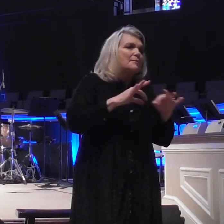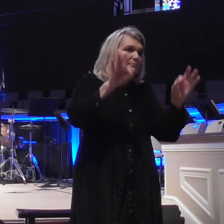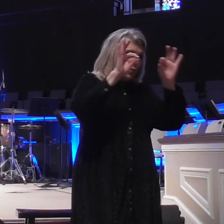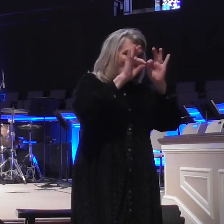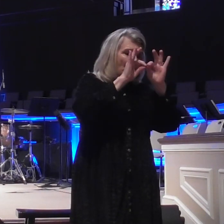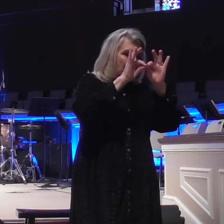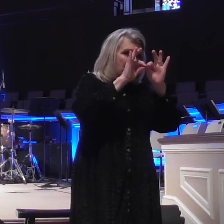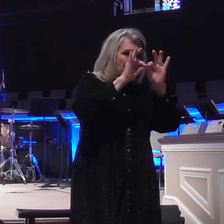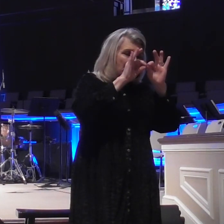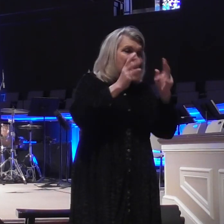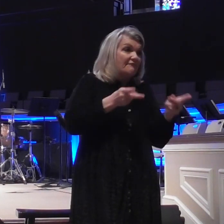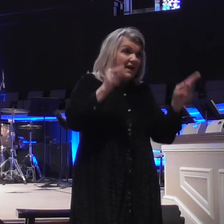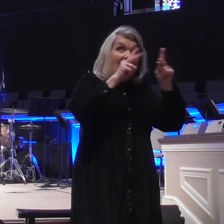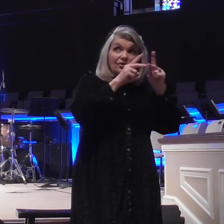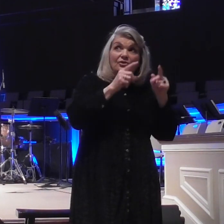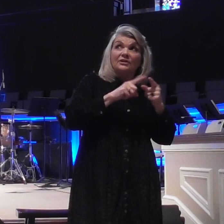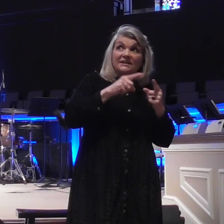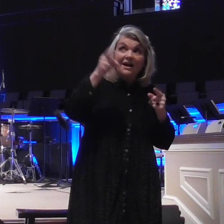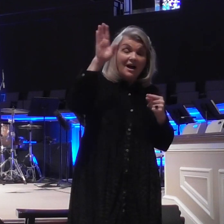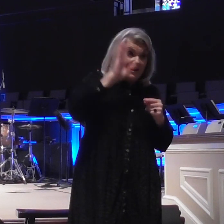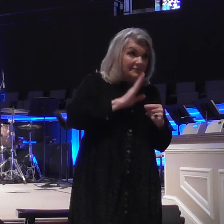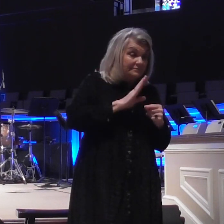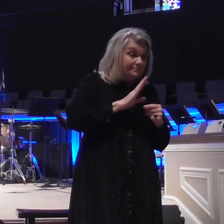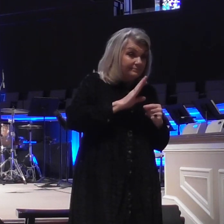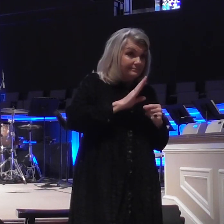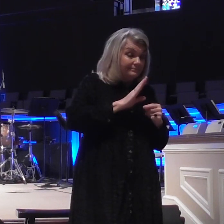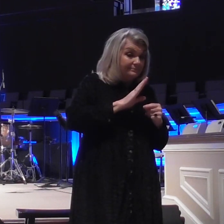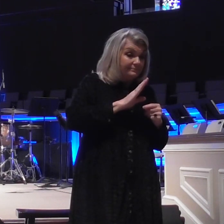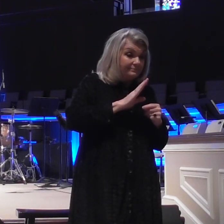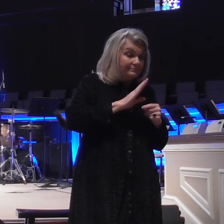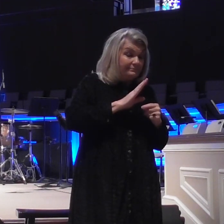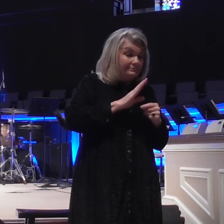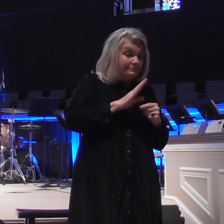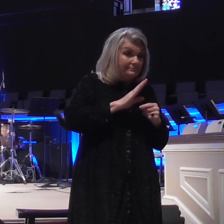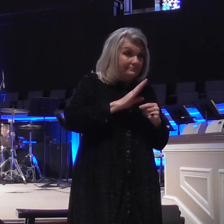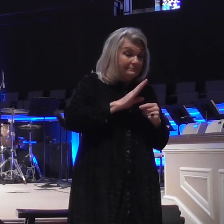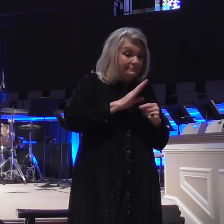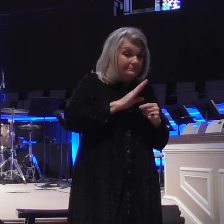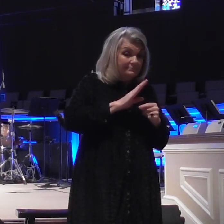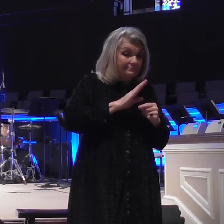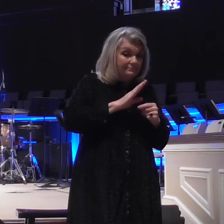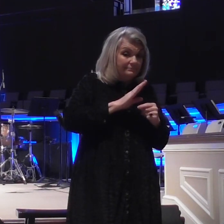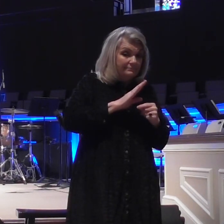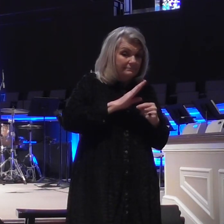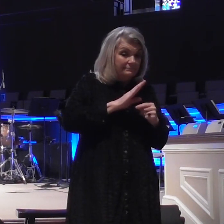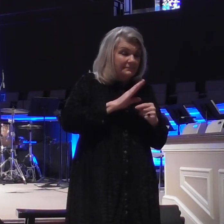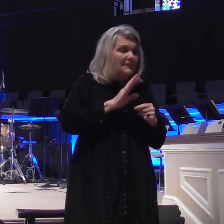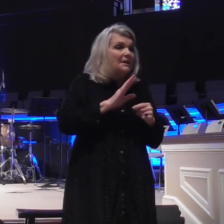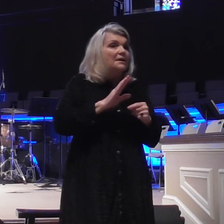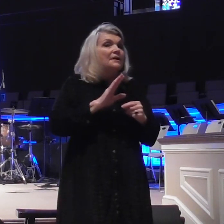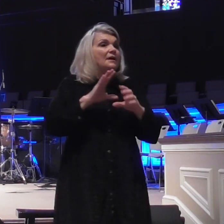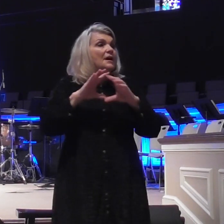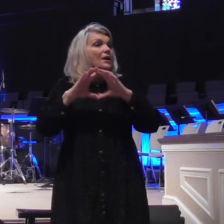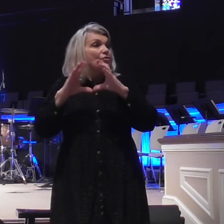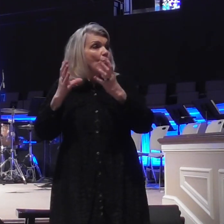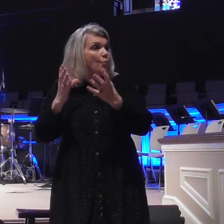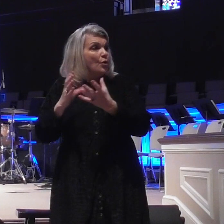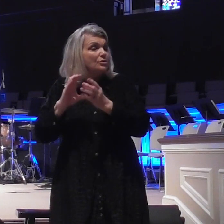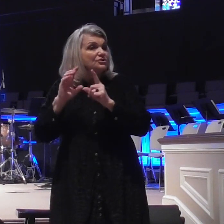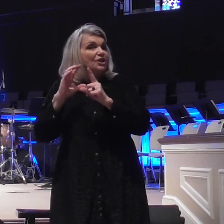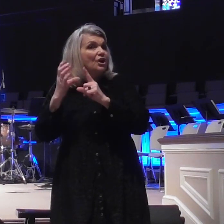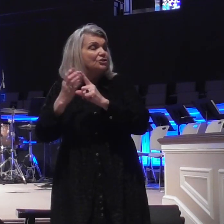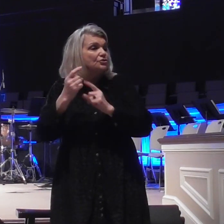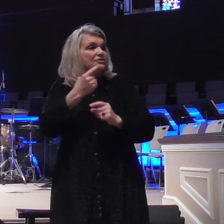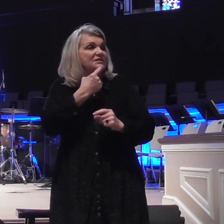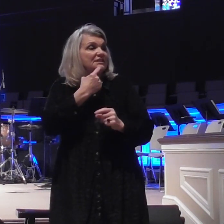say. My feelings are more real than anything, including others.